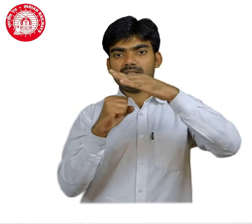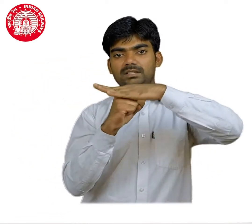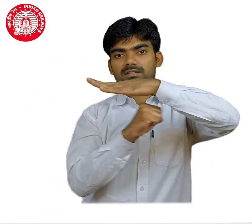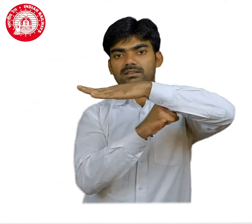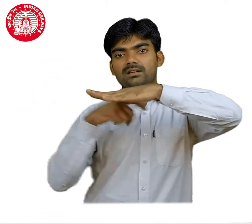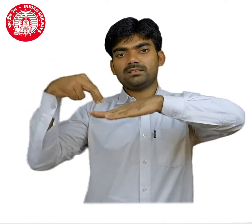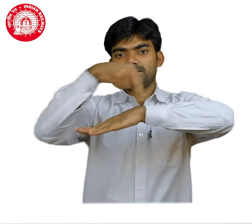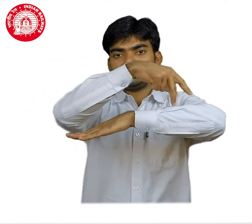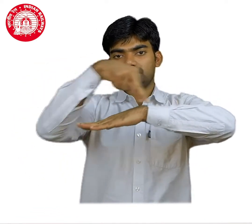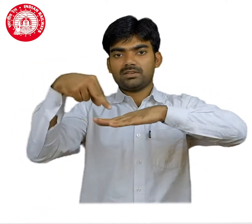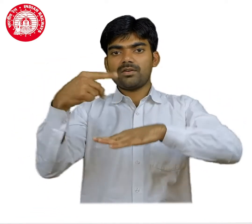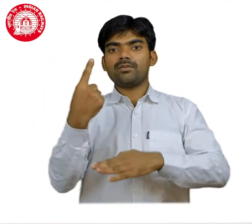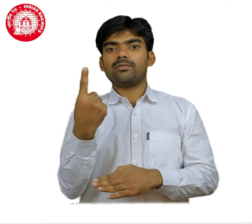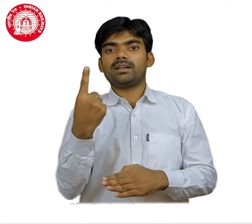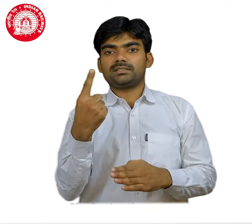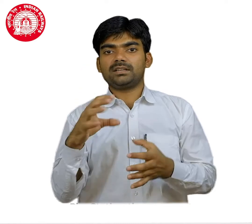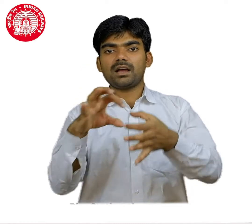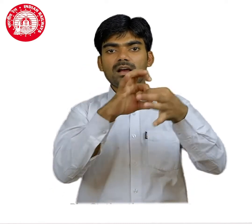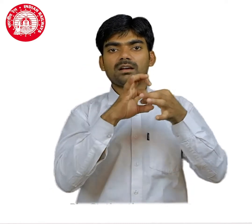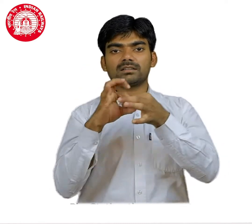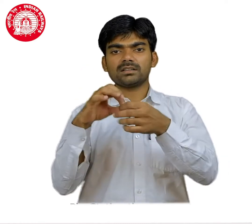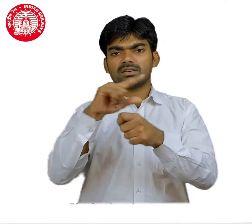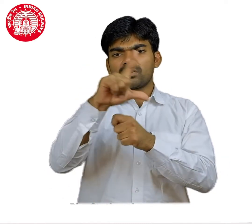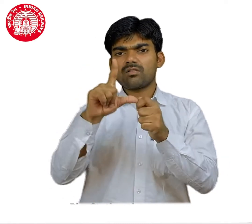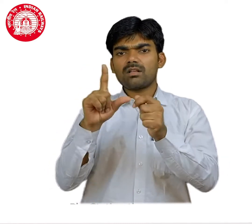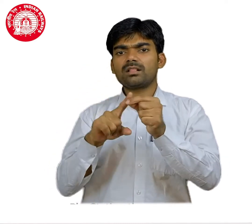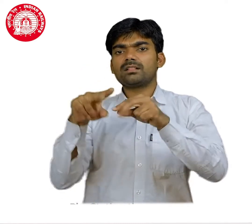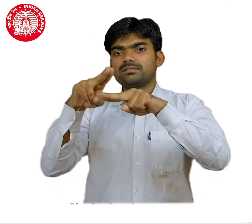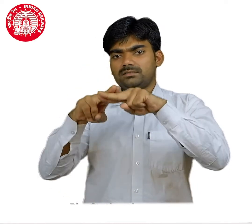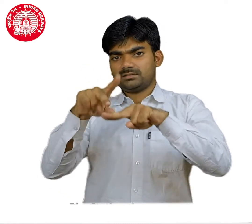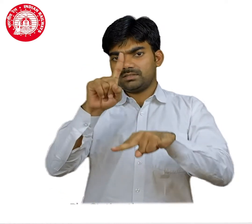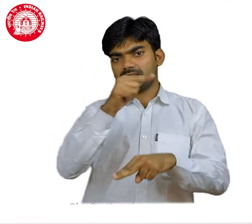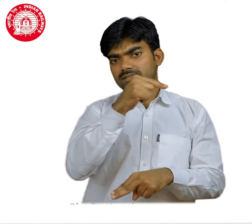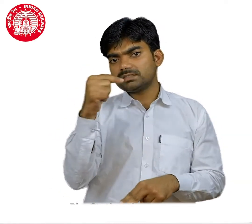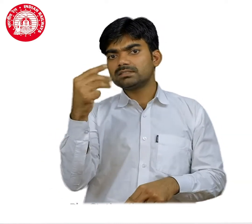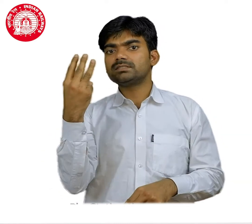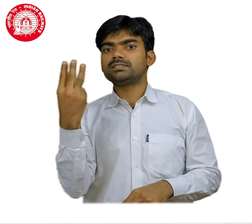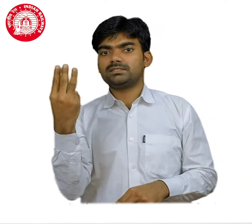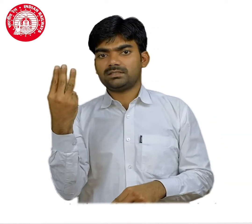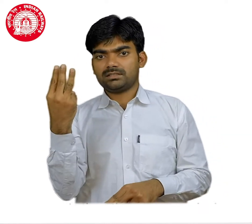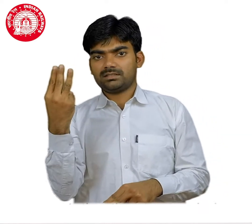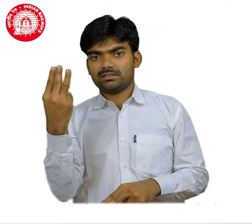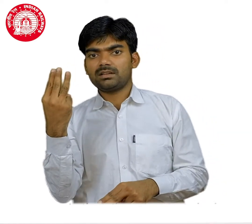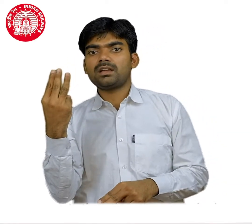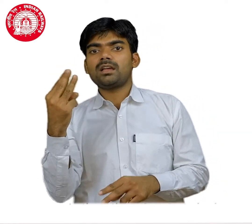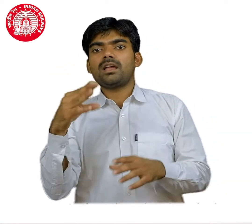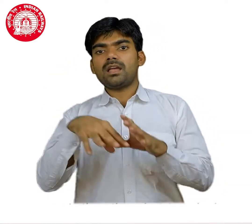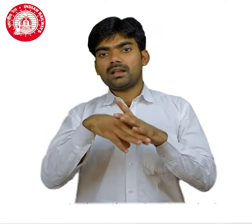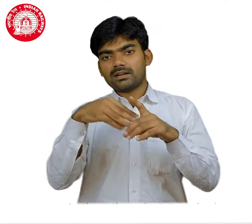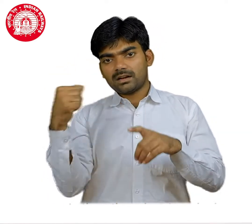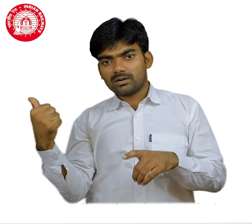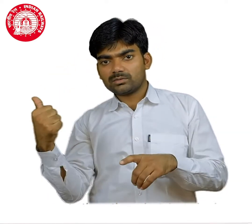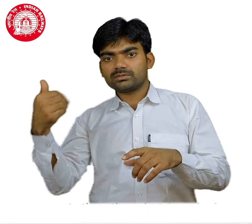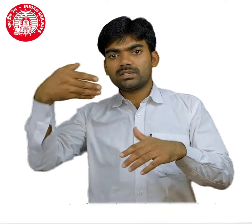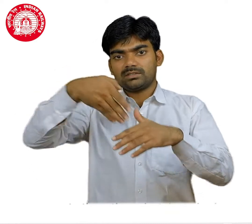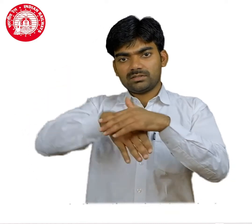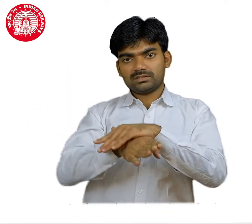Footover bridge 1 is starting outside the station and connects all the platforms from platform 1 to 3 through stairs to back